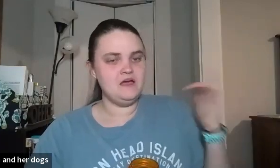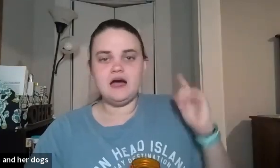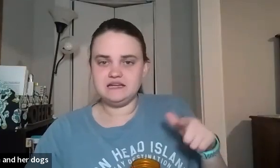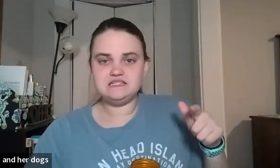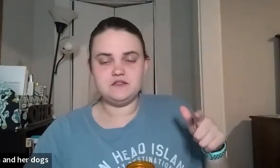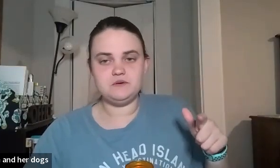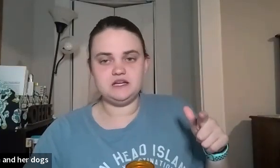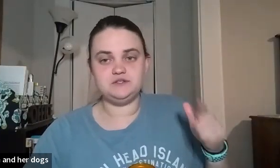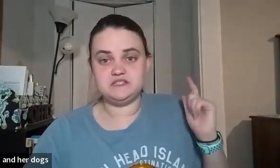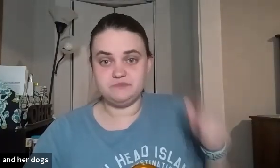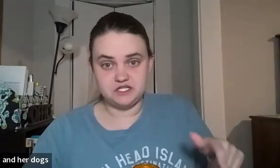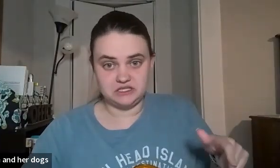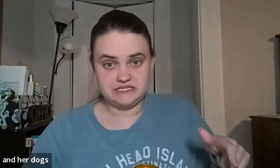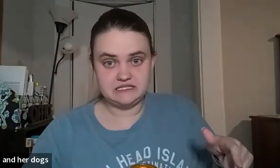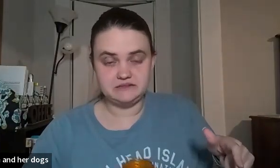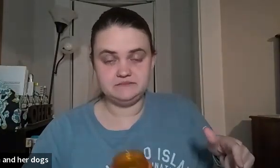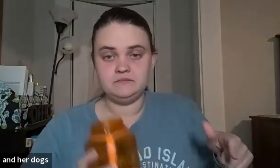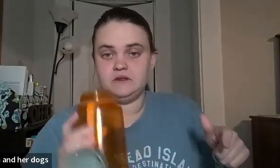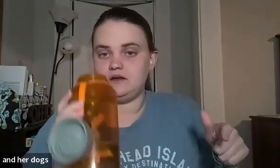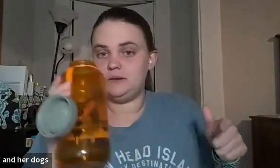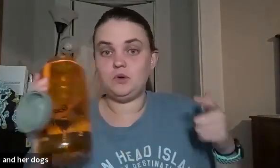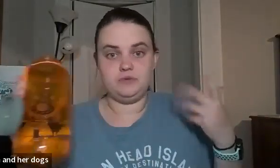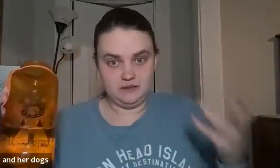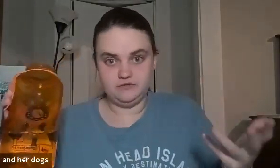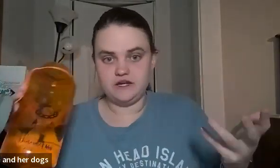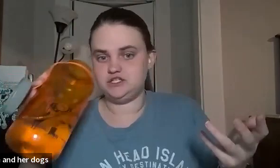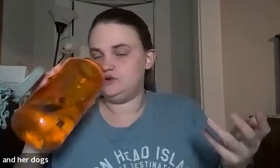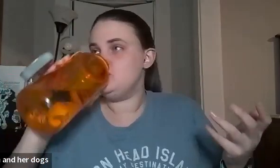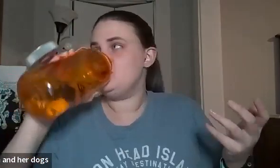I guess another one I could do is specialist, or like professional.